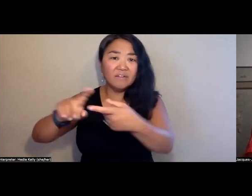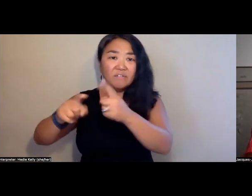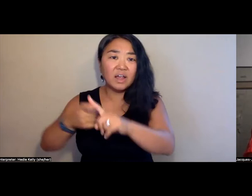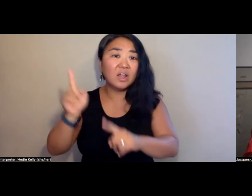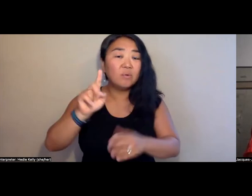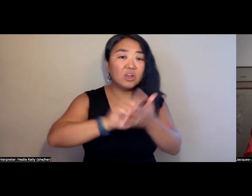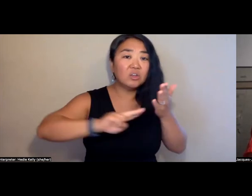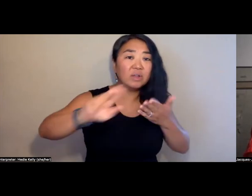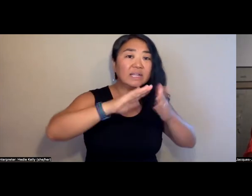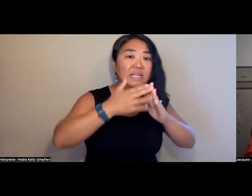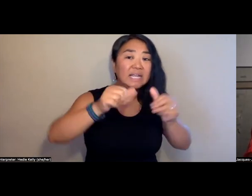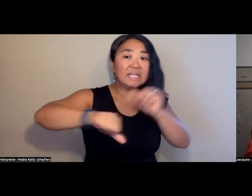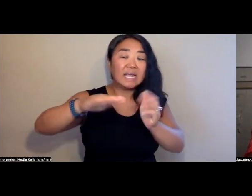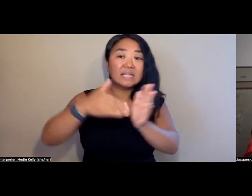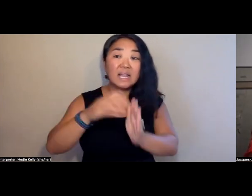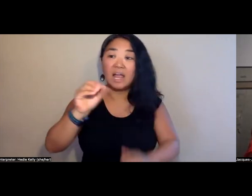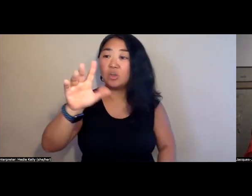Center on October 15th.